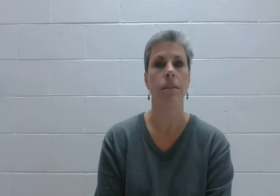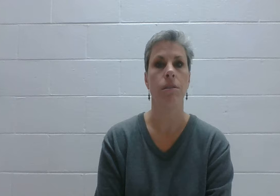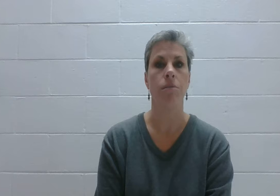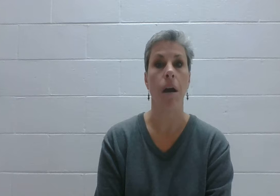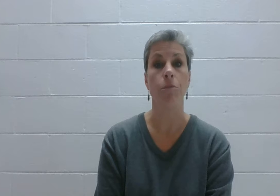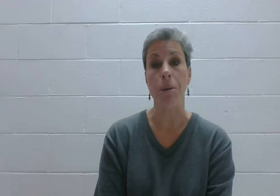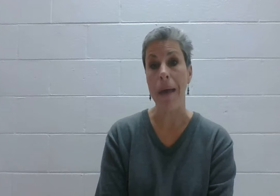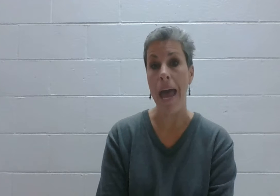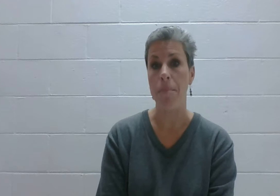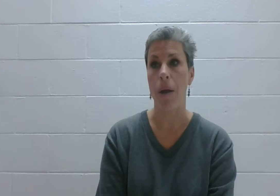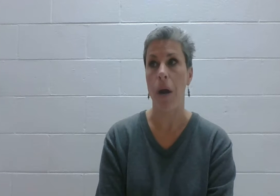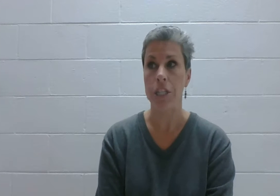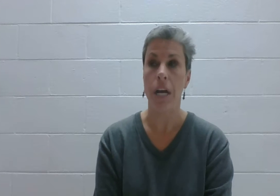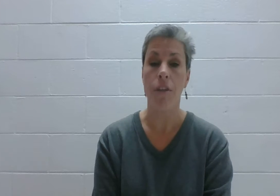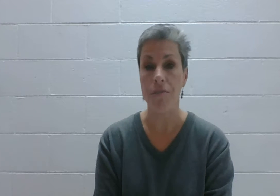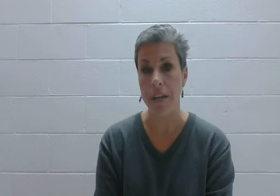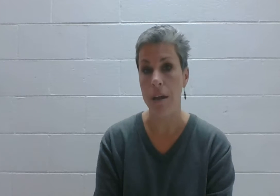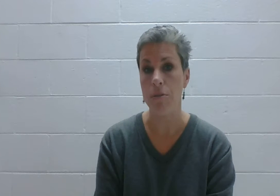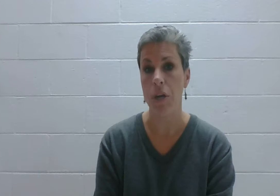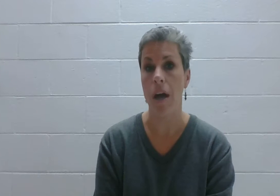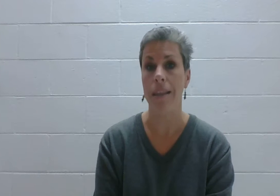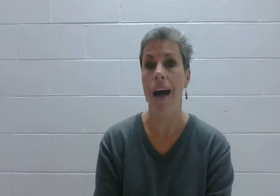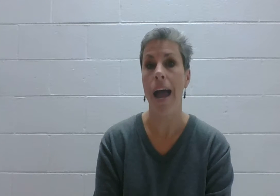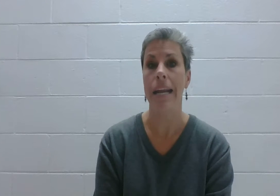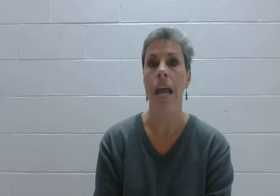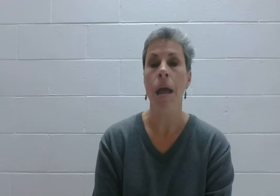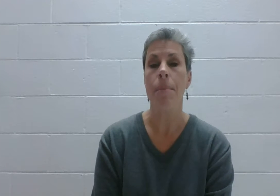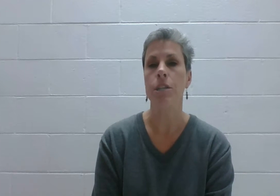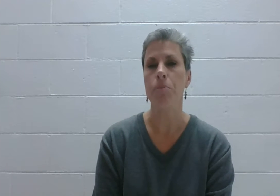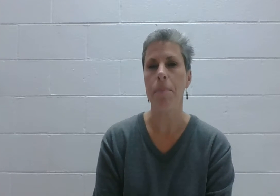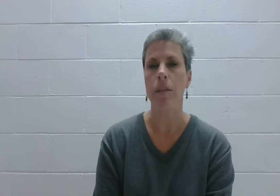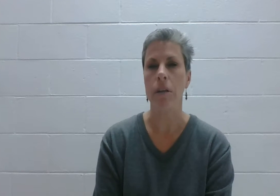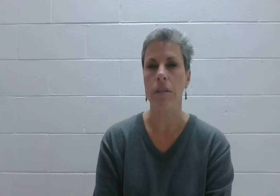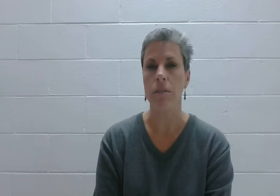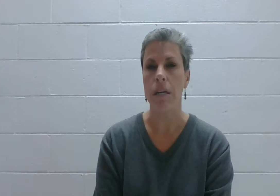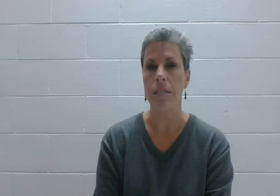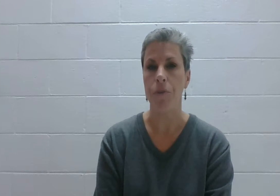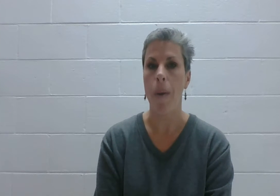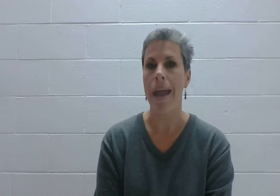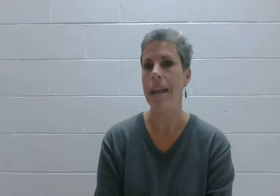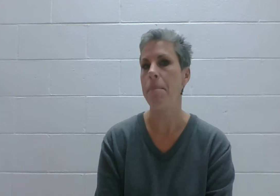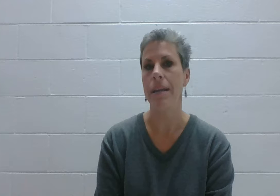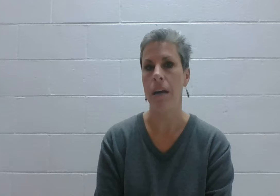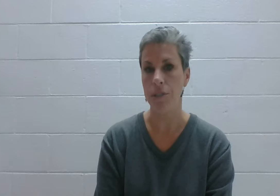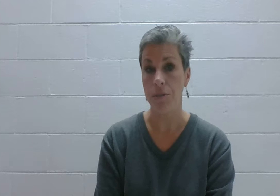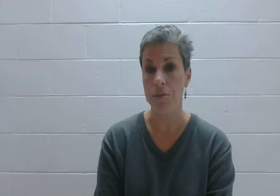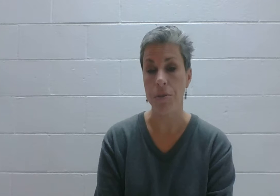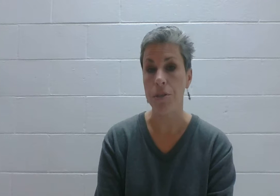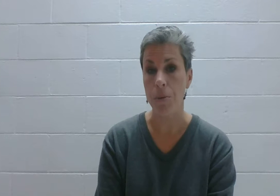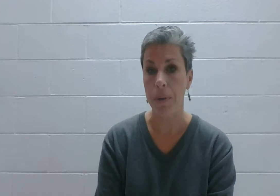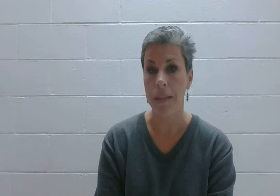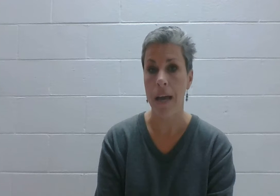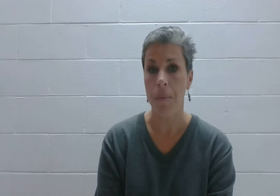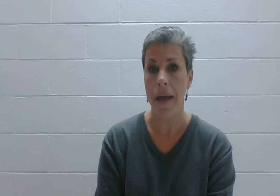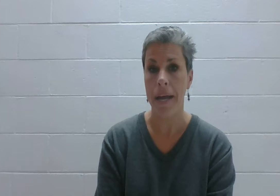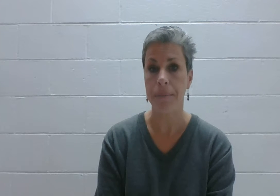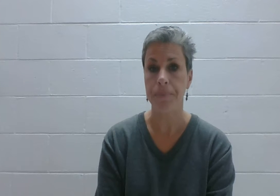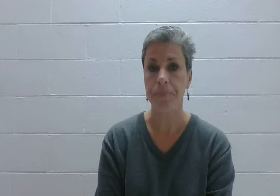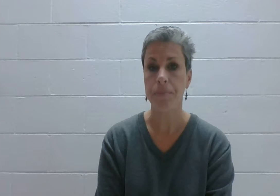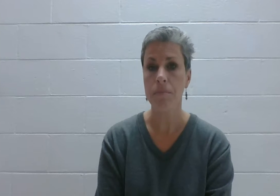to jump ahead by watching other videos online, because you might be learning a song a different way and I might not choose to interpret it that way.